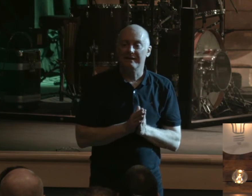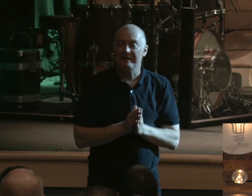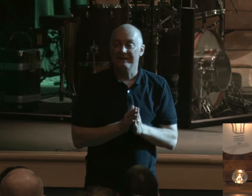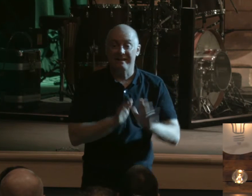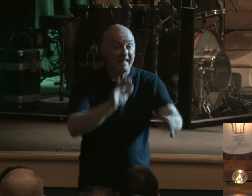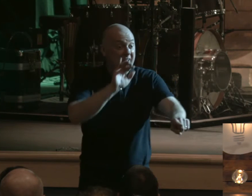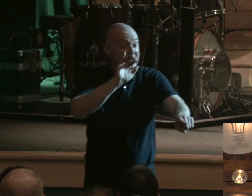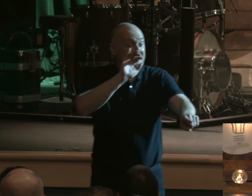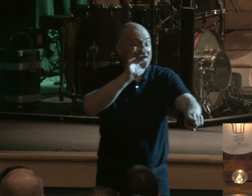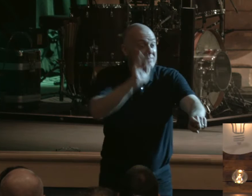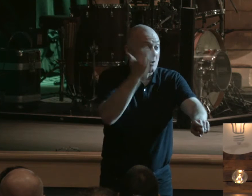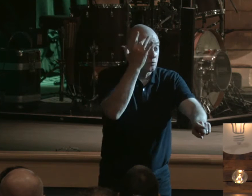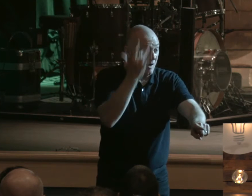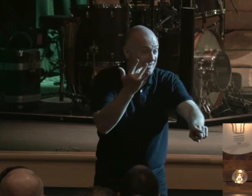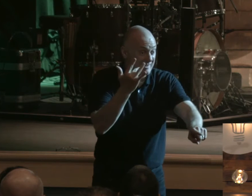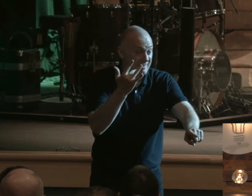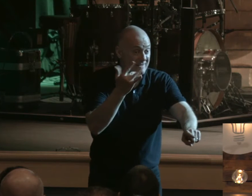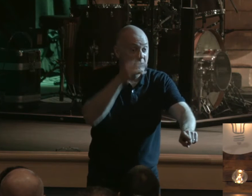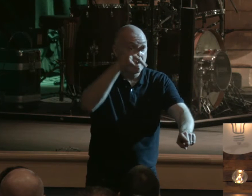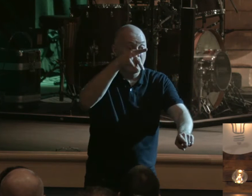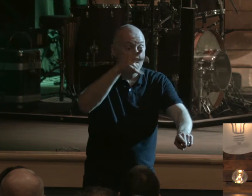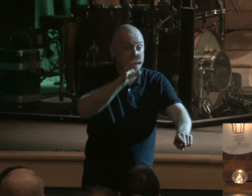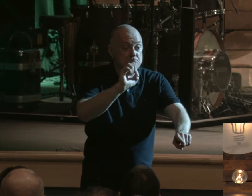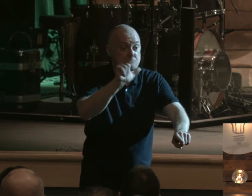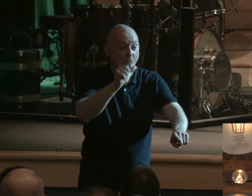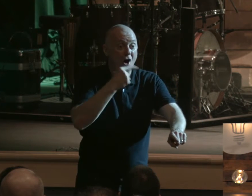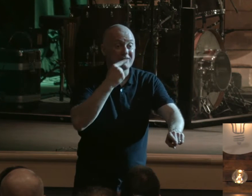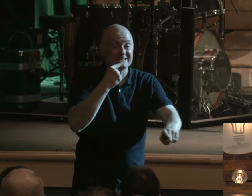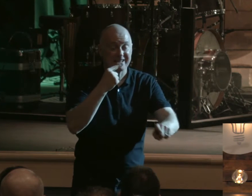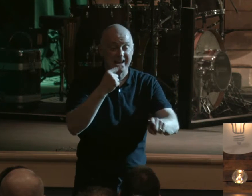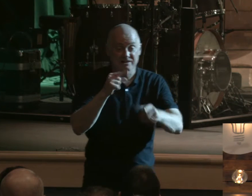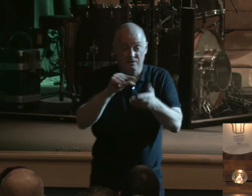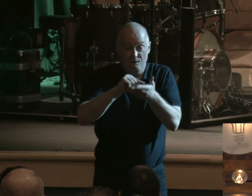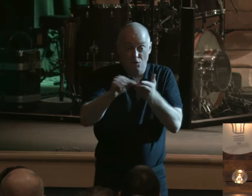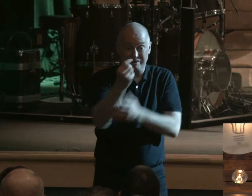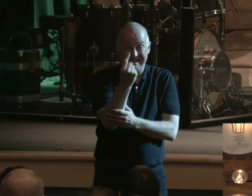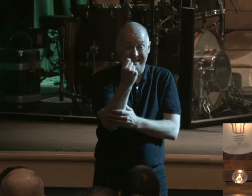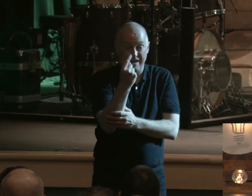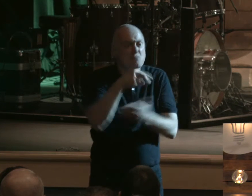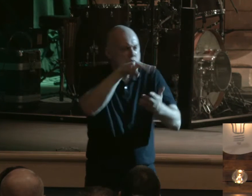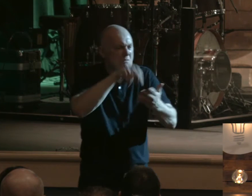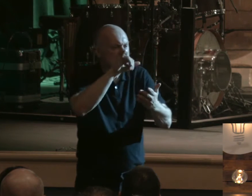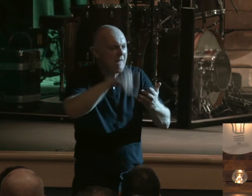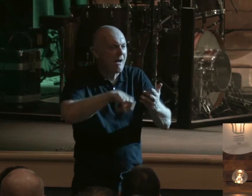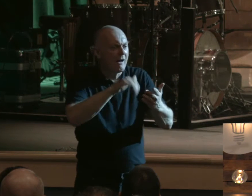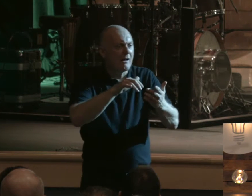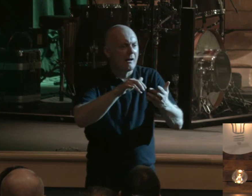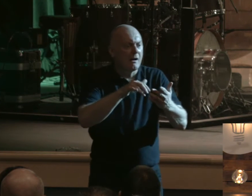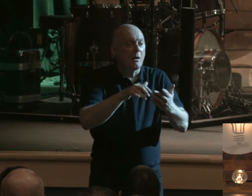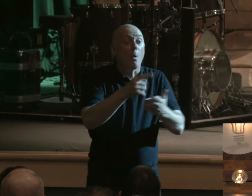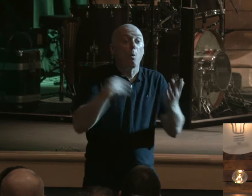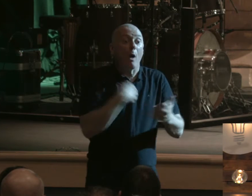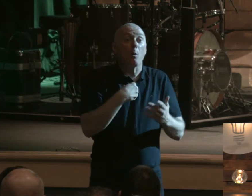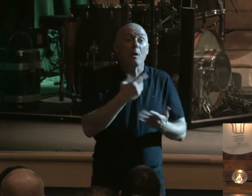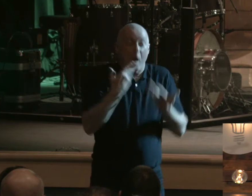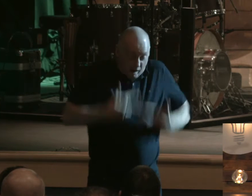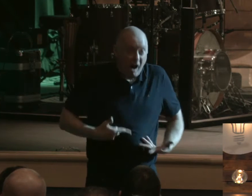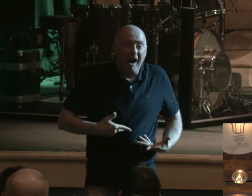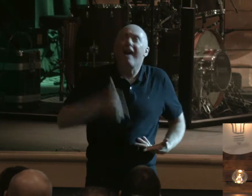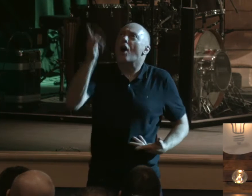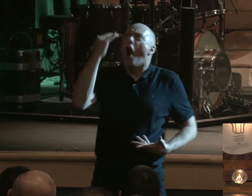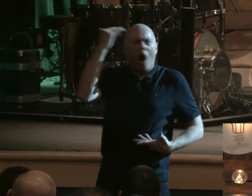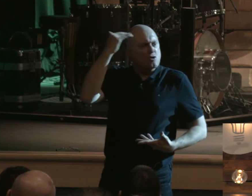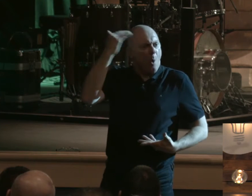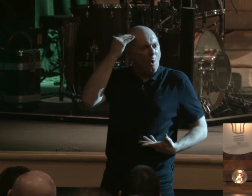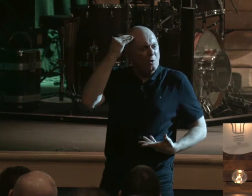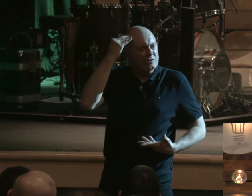And this is why Paul says in the rest of verse 11, if you look at there, he says, but what we are is known to God, and I hope